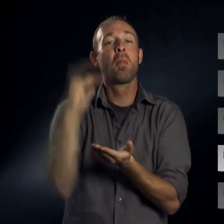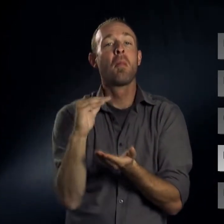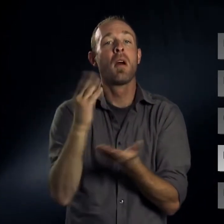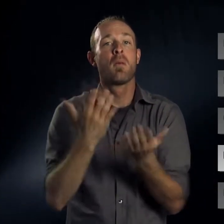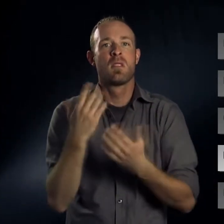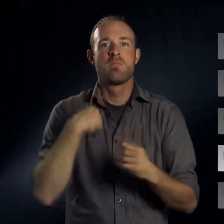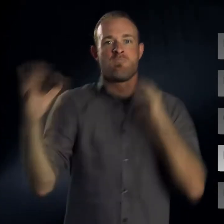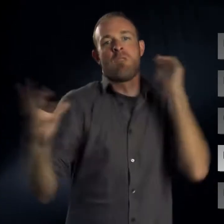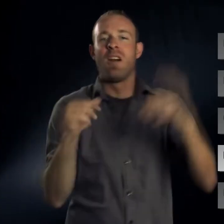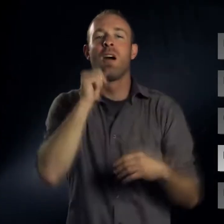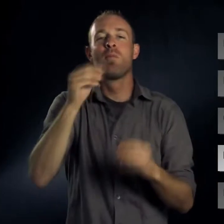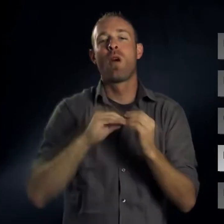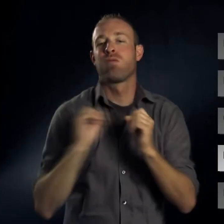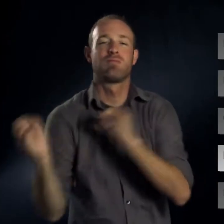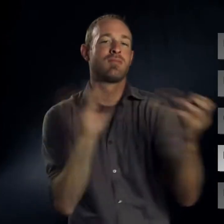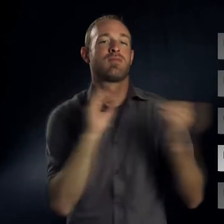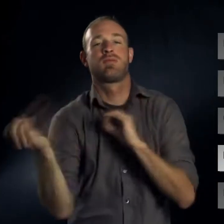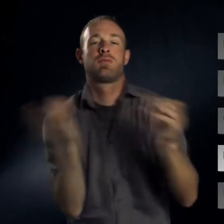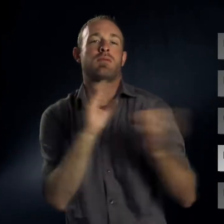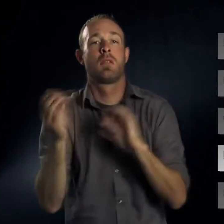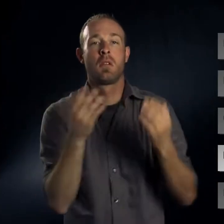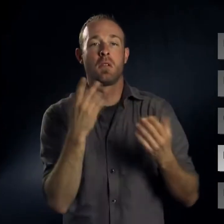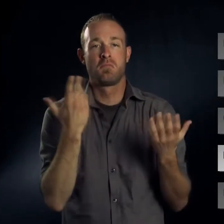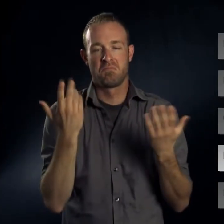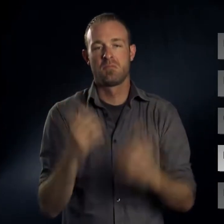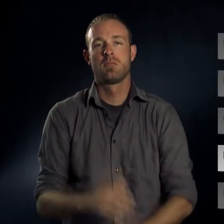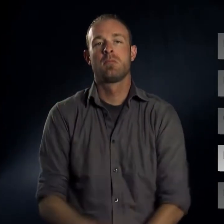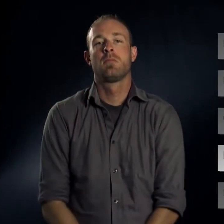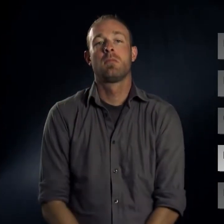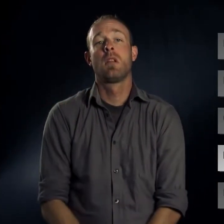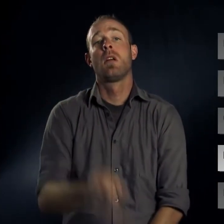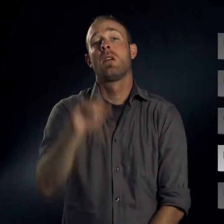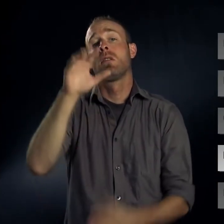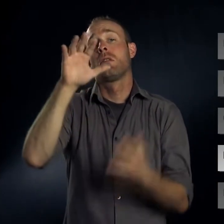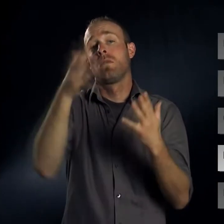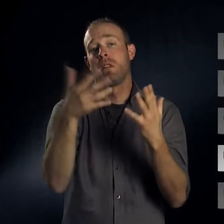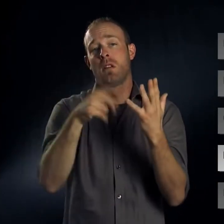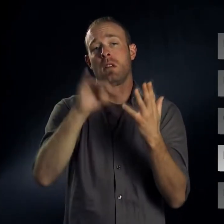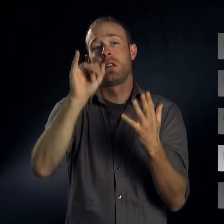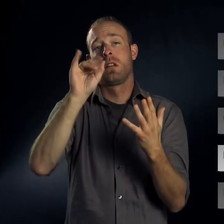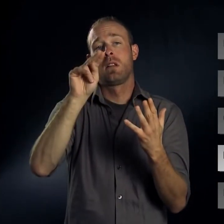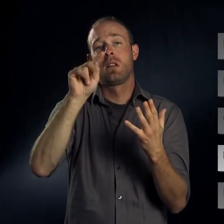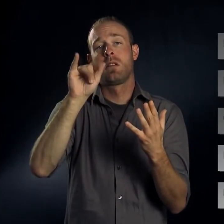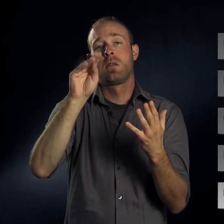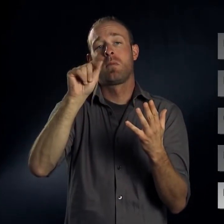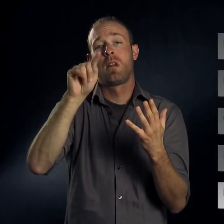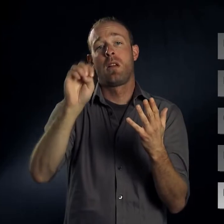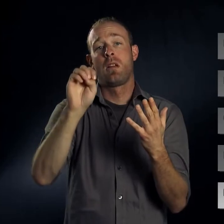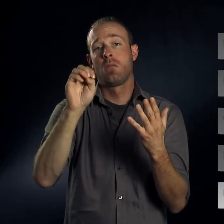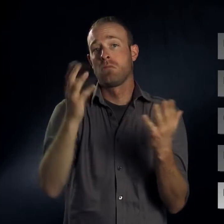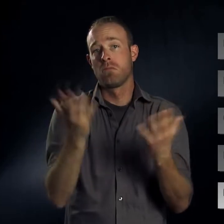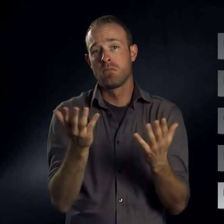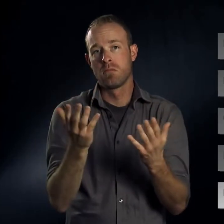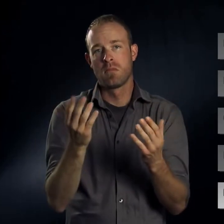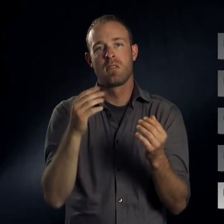when talking with friends or someone that they know. It'll have a more rapid discussion and allows